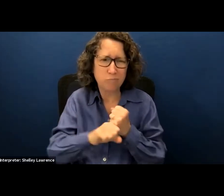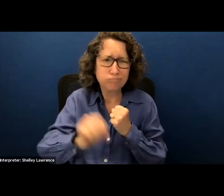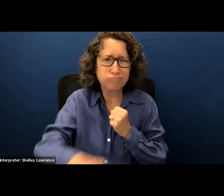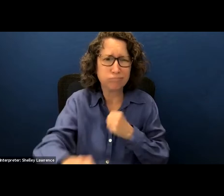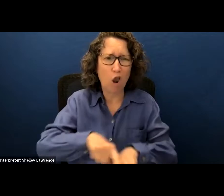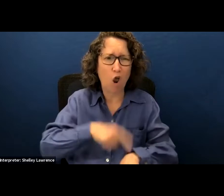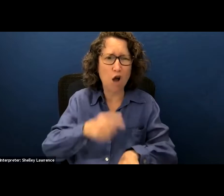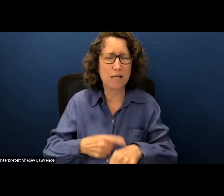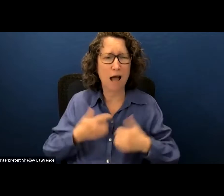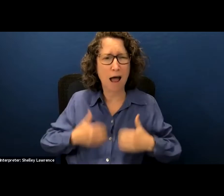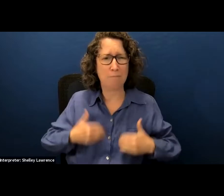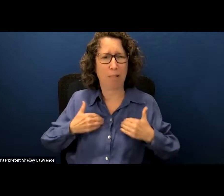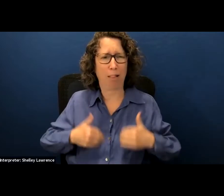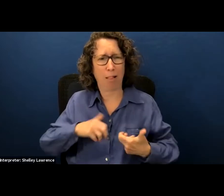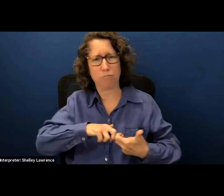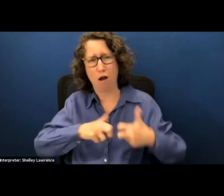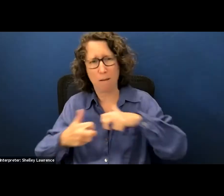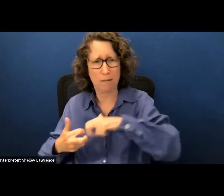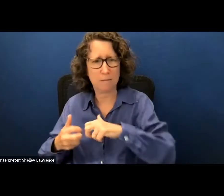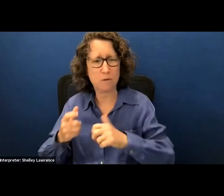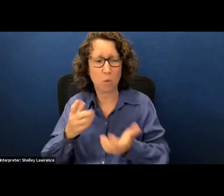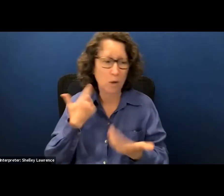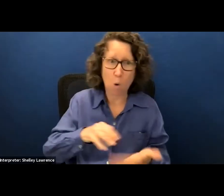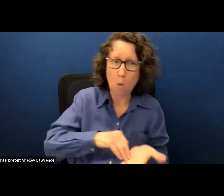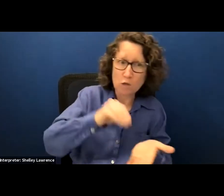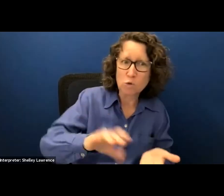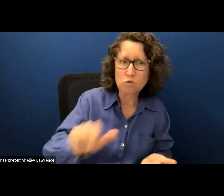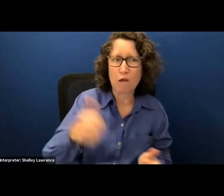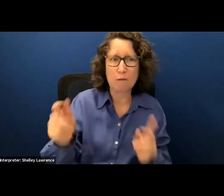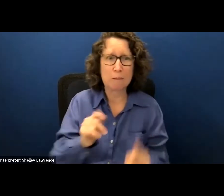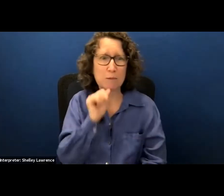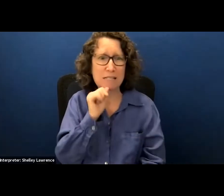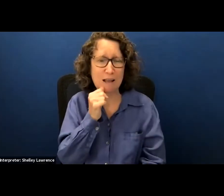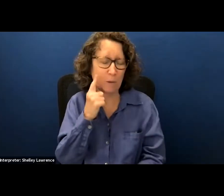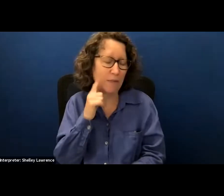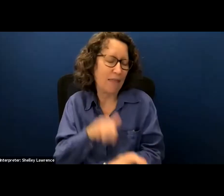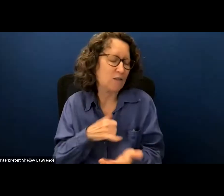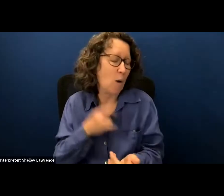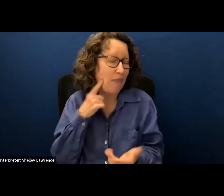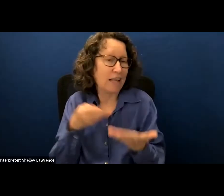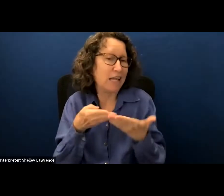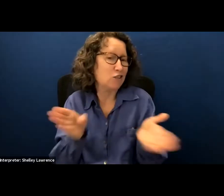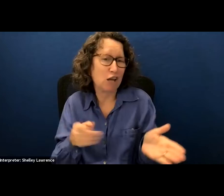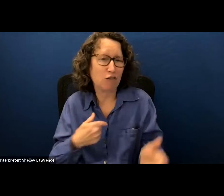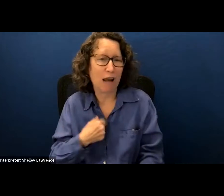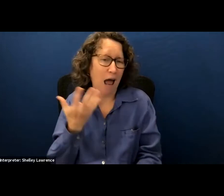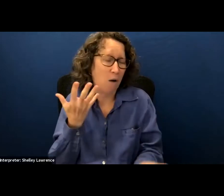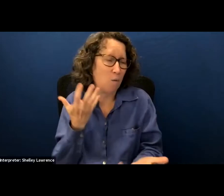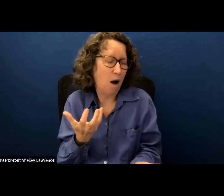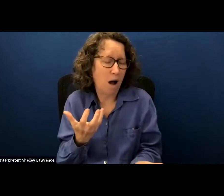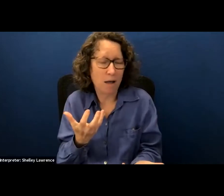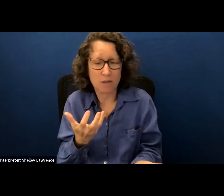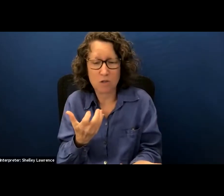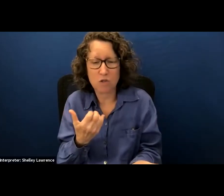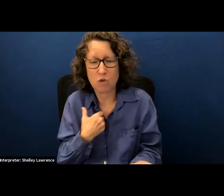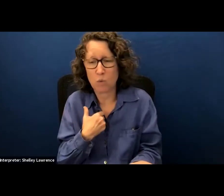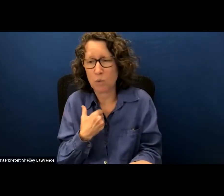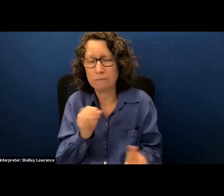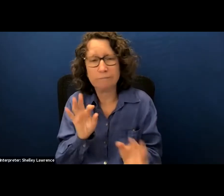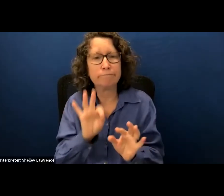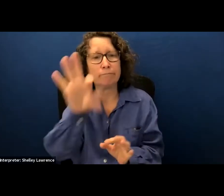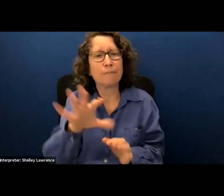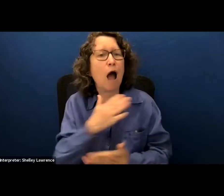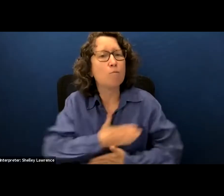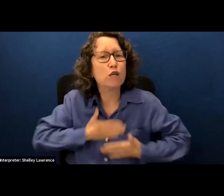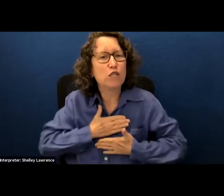effects that we don't want students or anyone else really to be suffering from. So I think in general, I just actually want to just put out